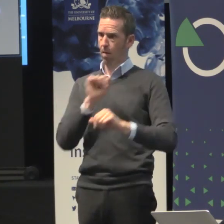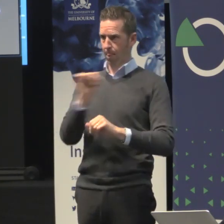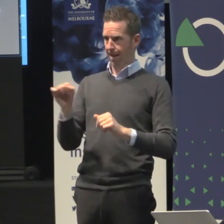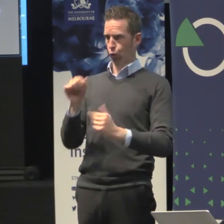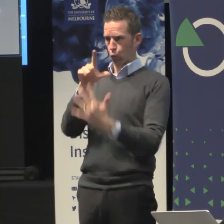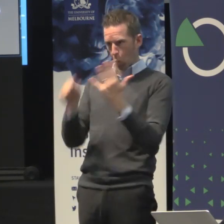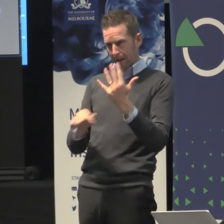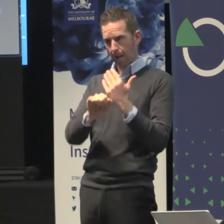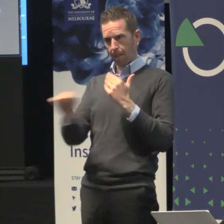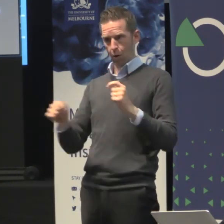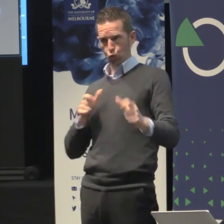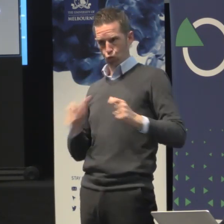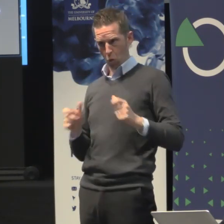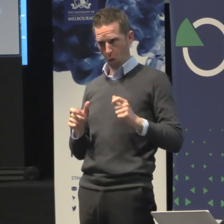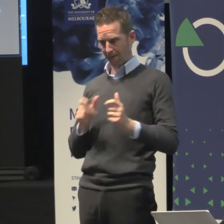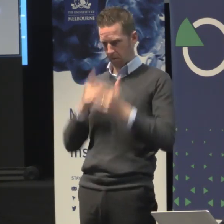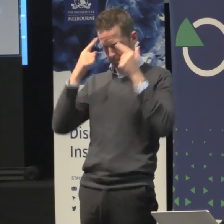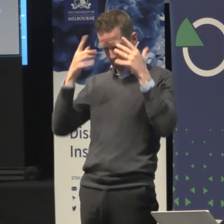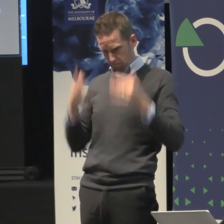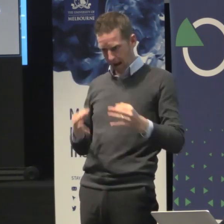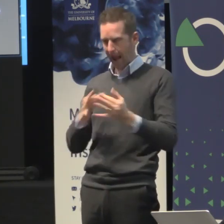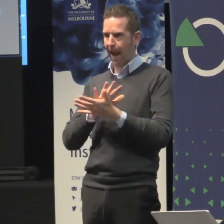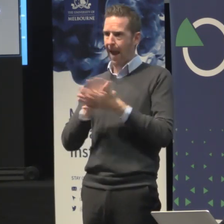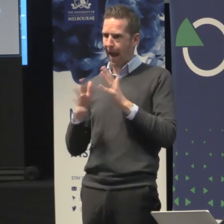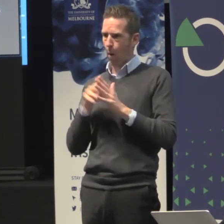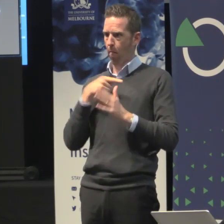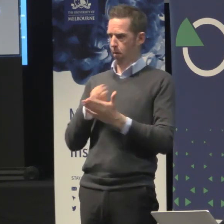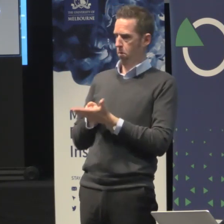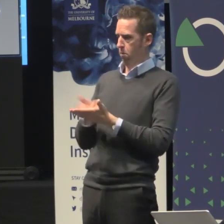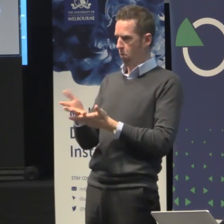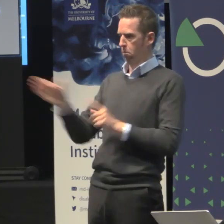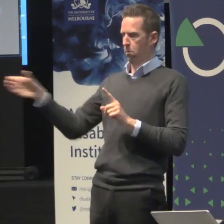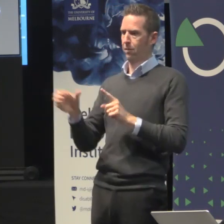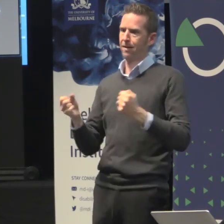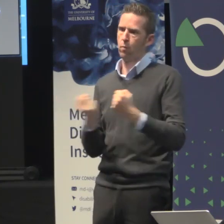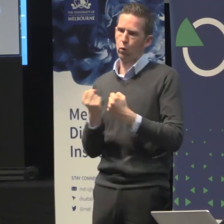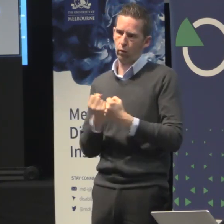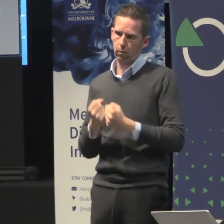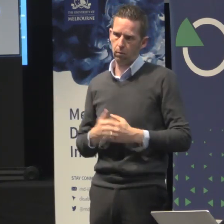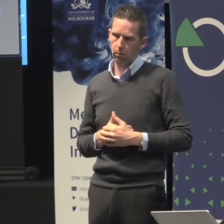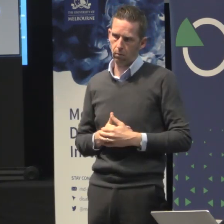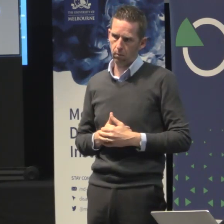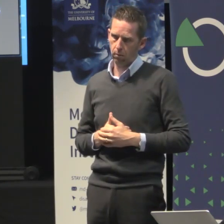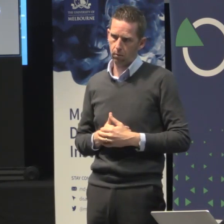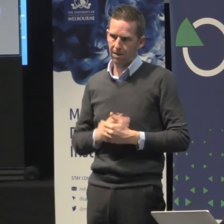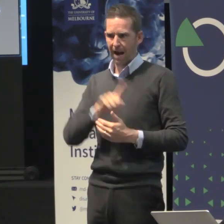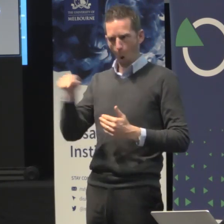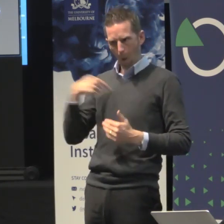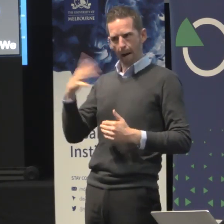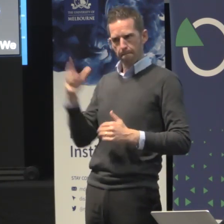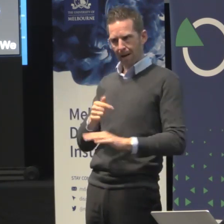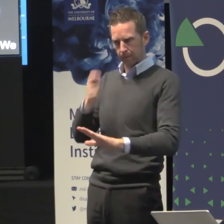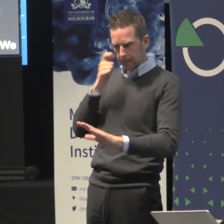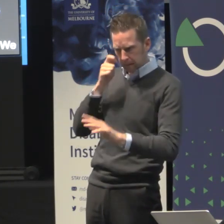control of how and by whom we are supported. We must scrutinize